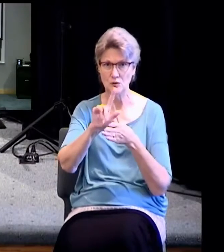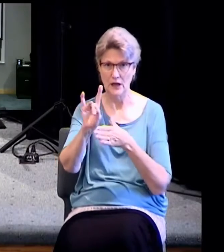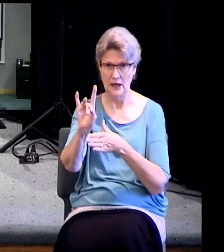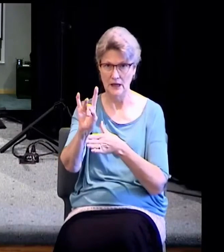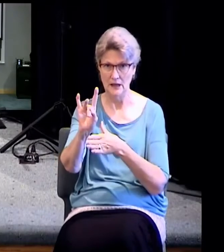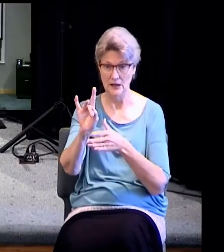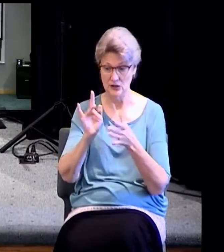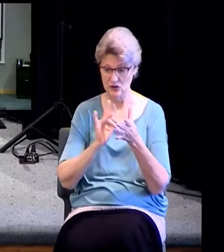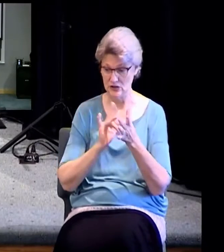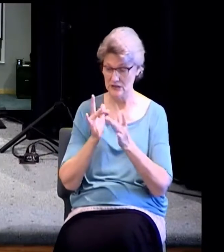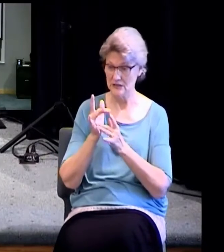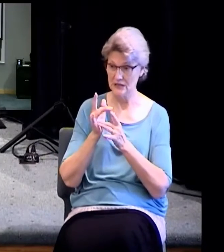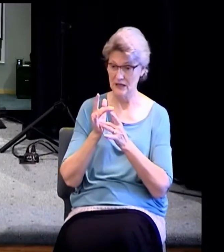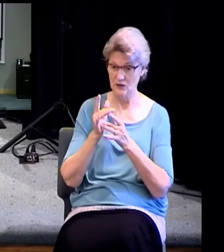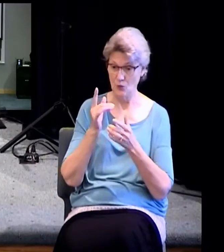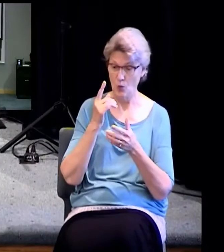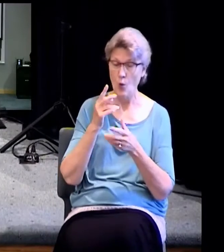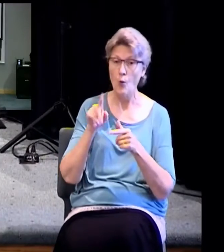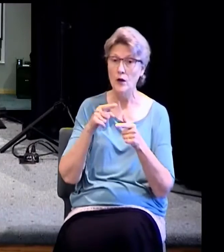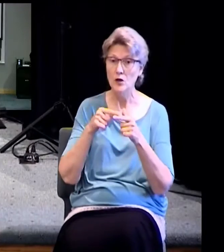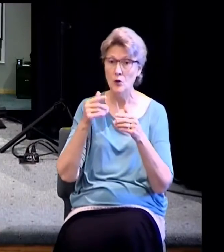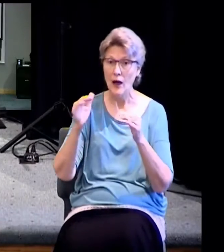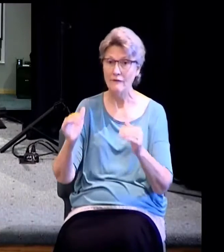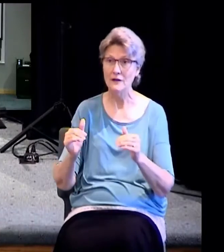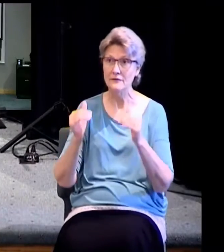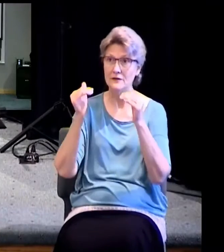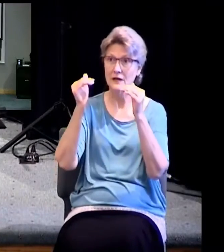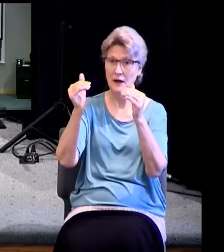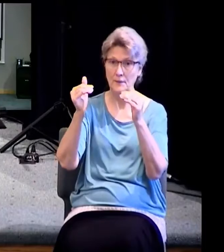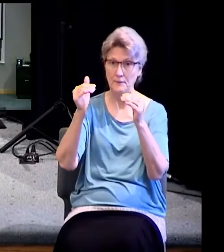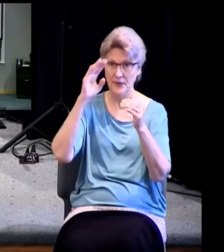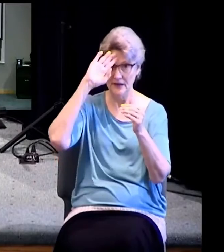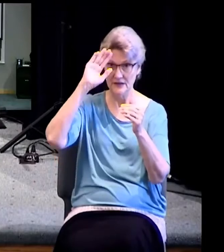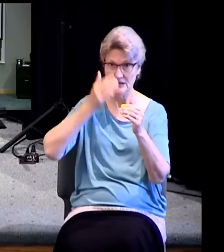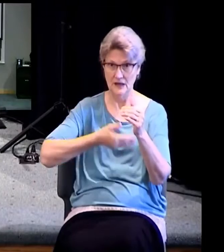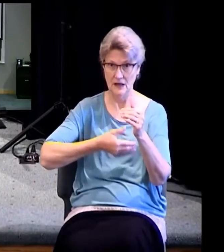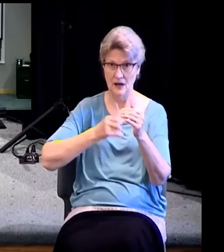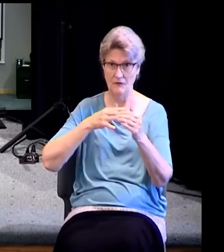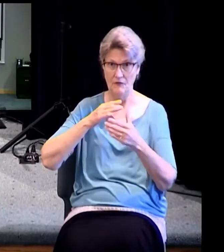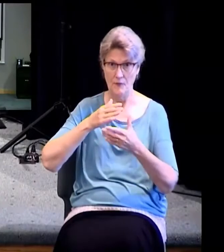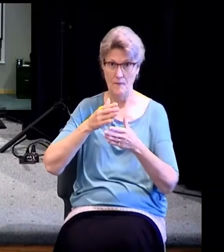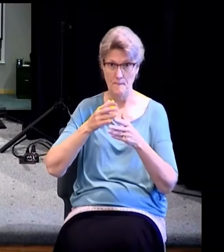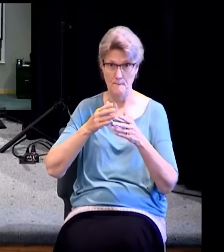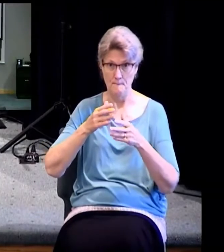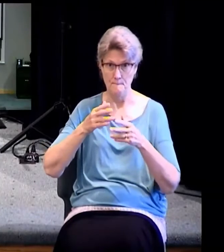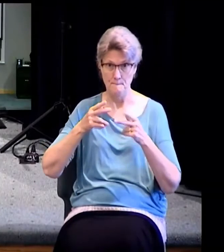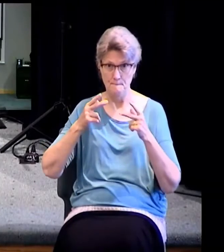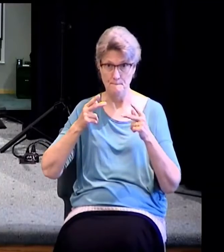Jesus said, "When you have lifted up the Son of Man, then you will know that I am."